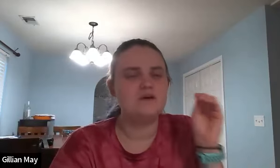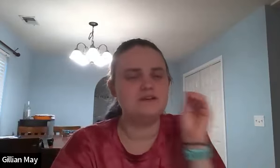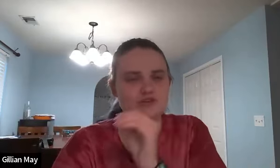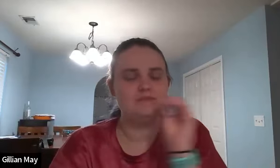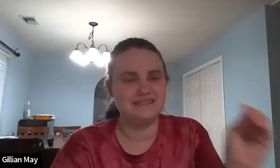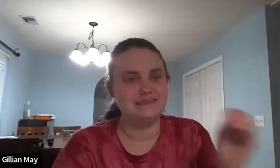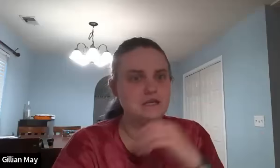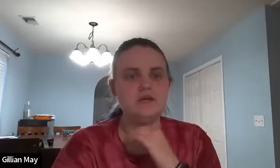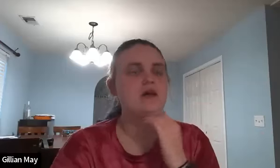spelling tuna, but saying salmon.